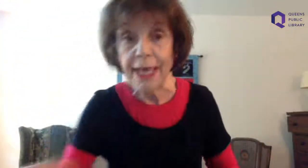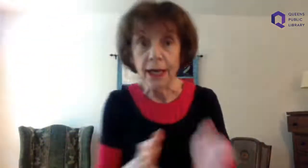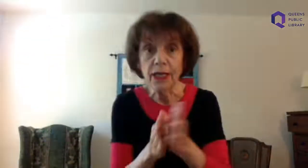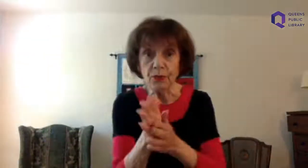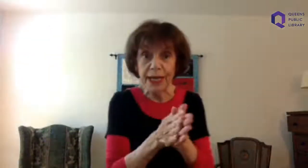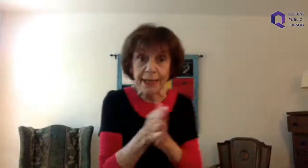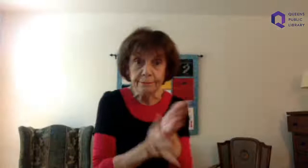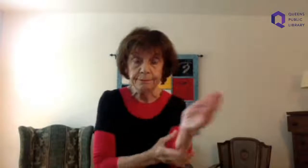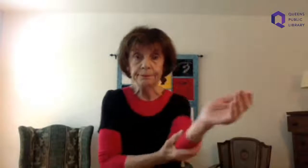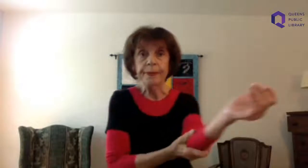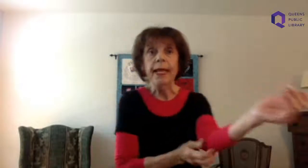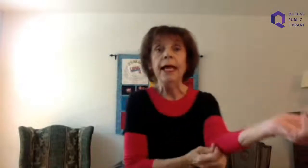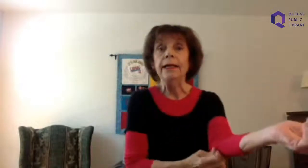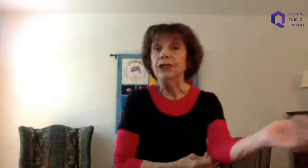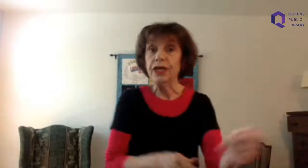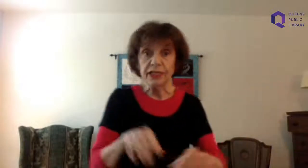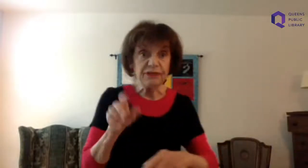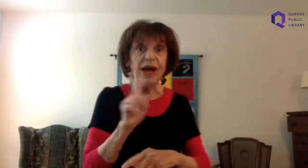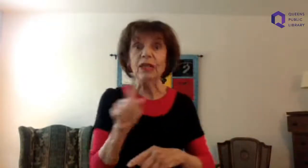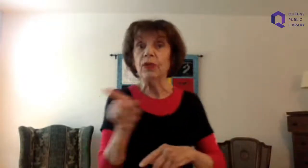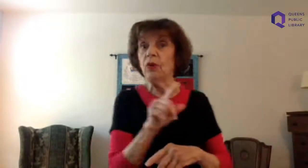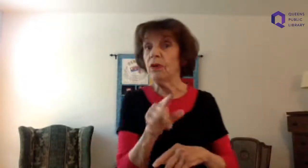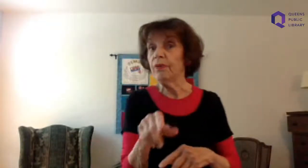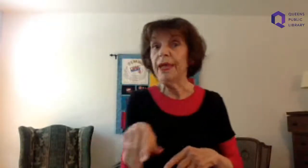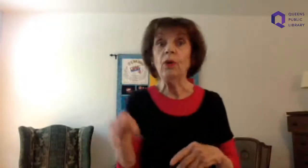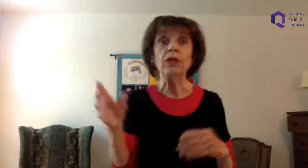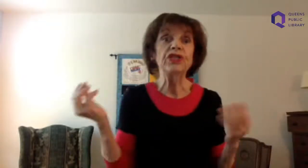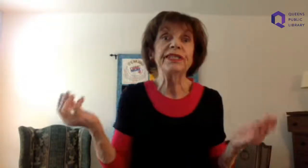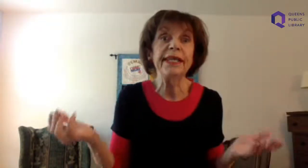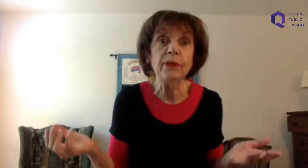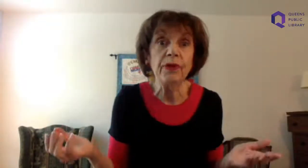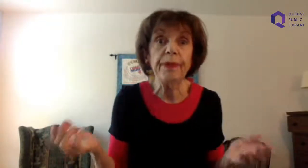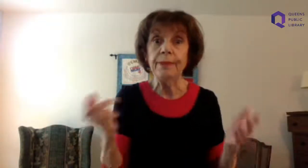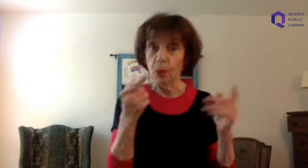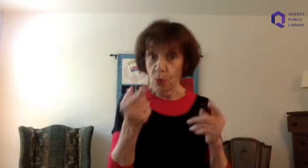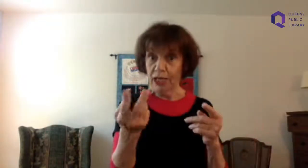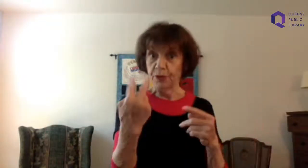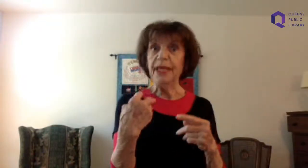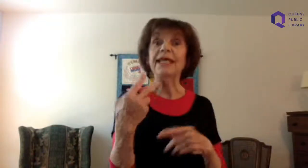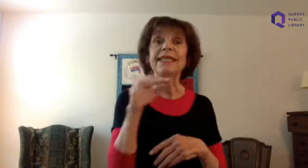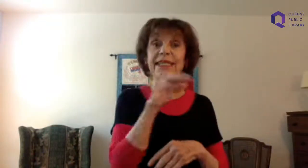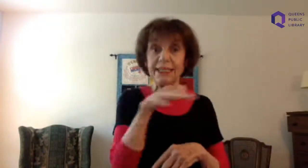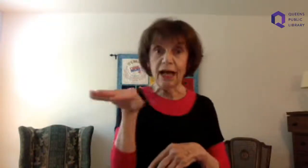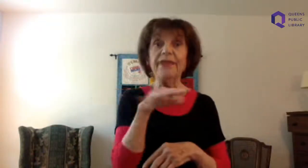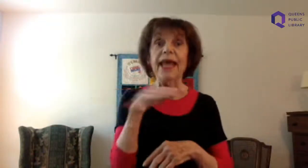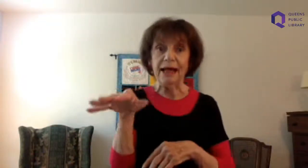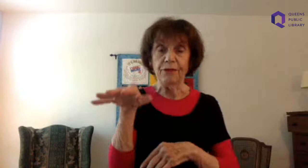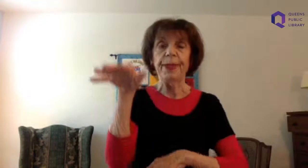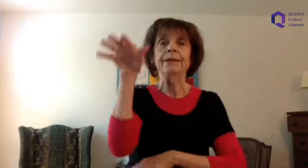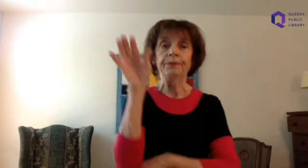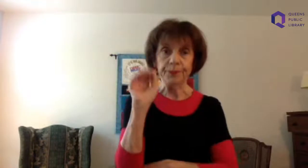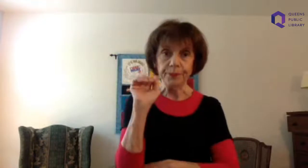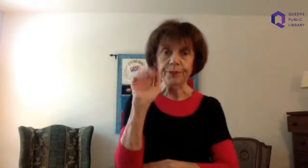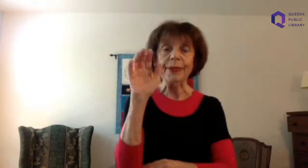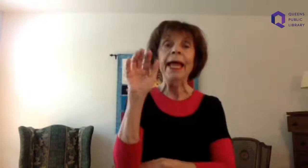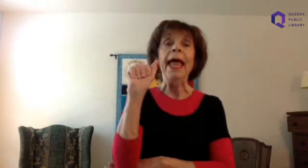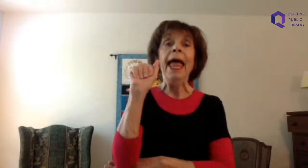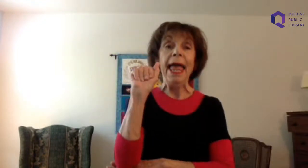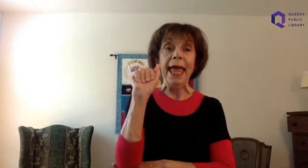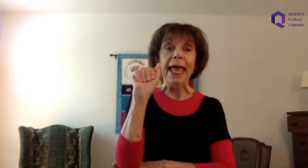Okay, you ready? Just follow along with me or just sing with me, but watch me as I sign the alphabet. A,